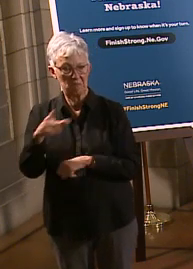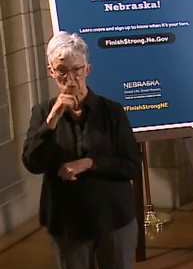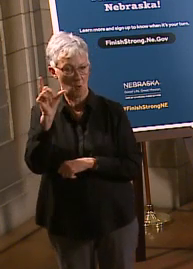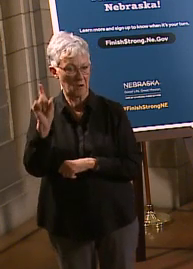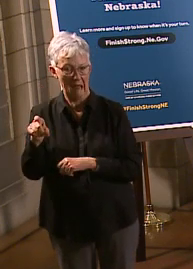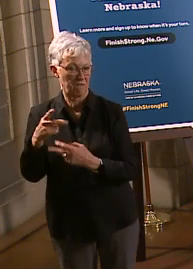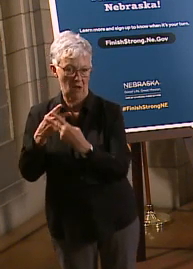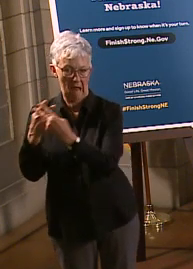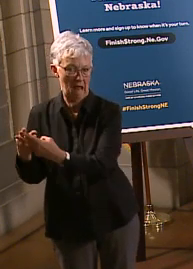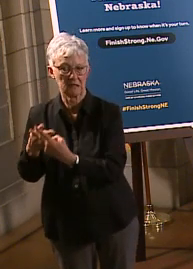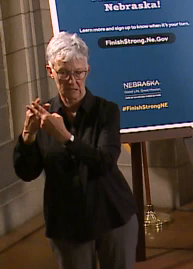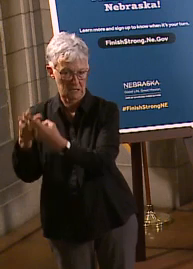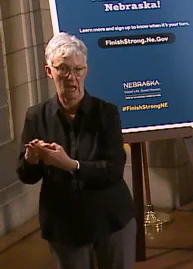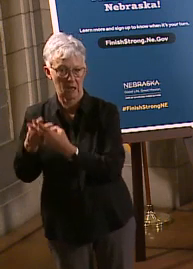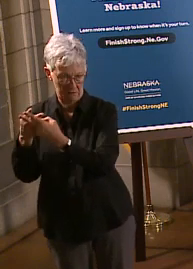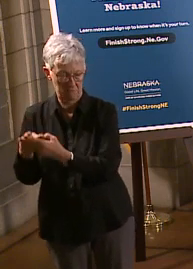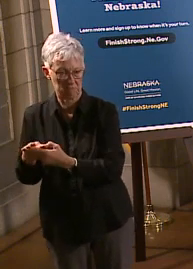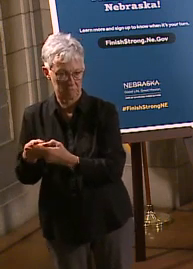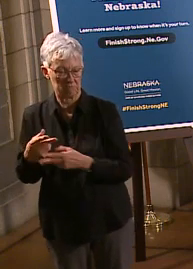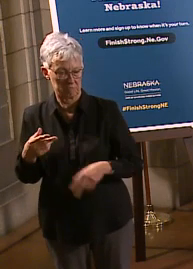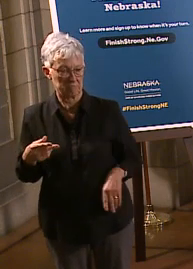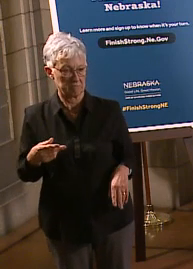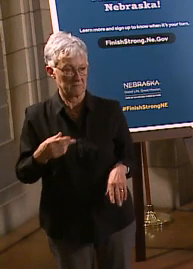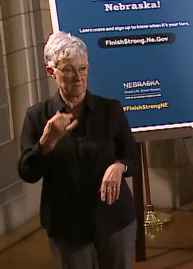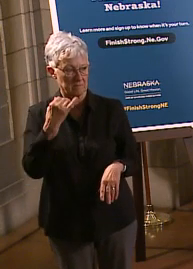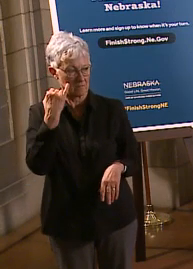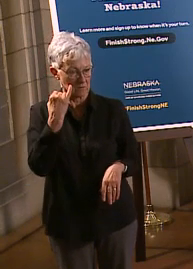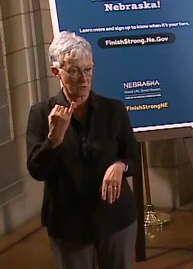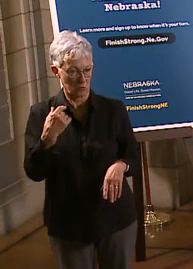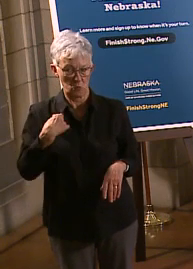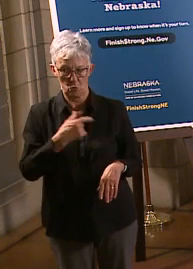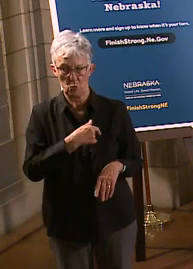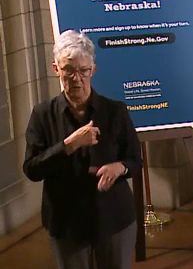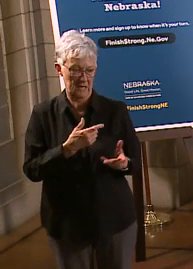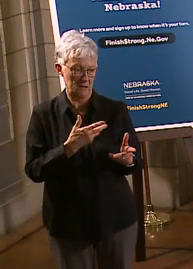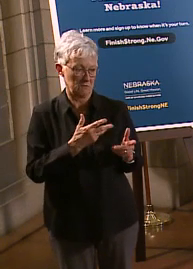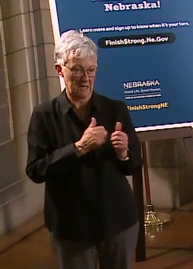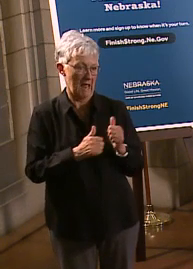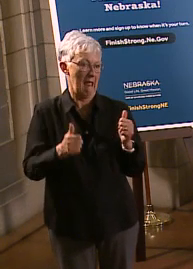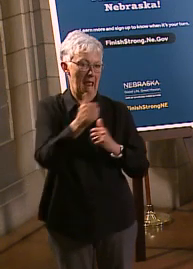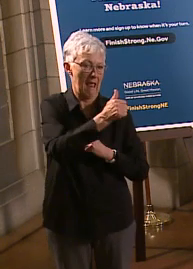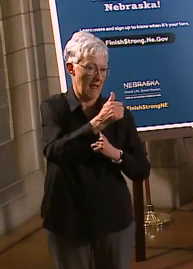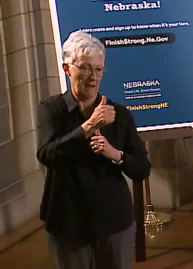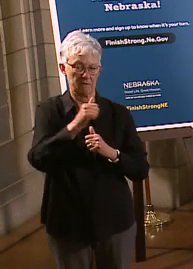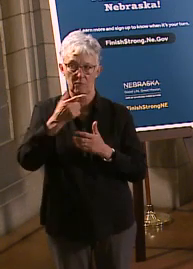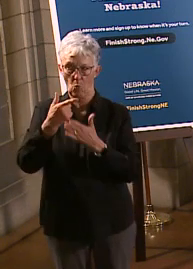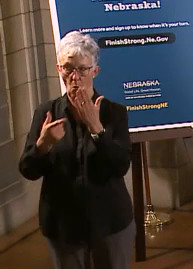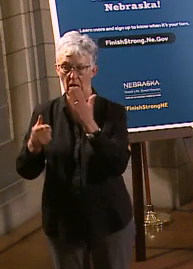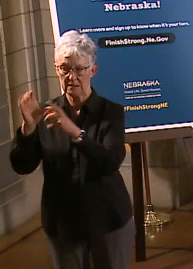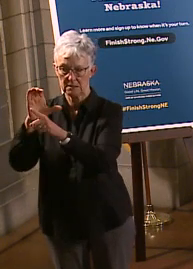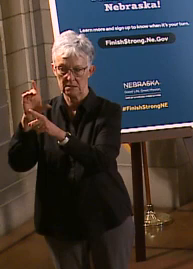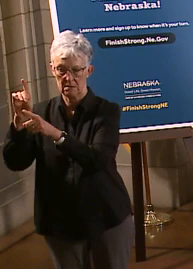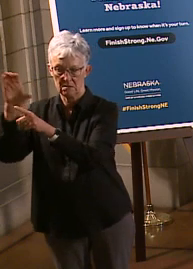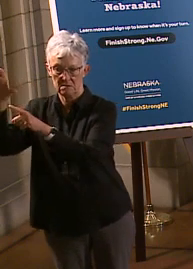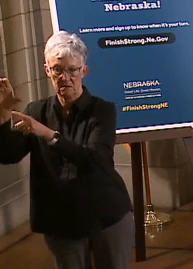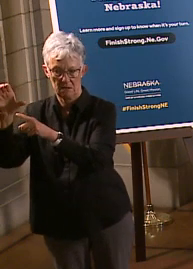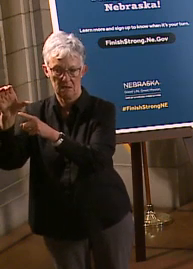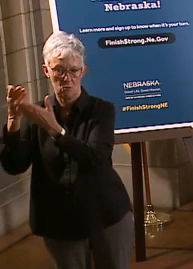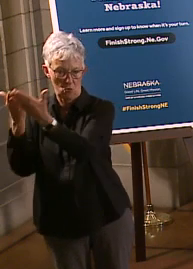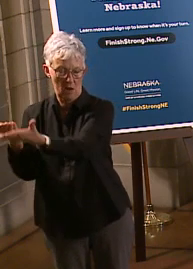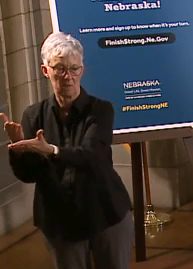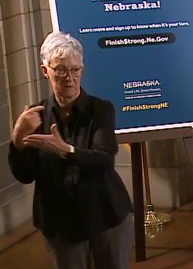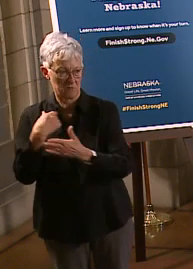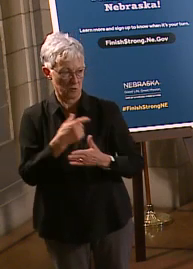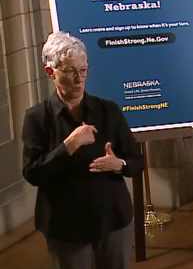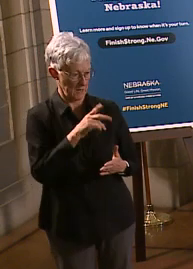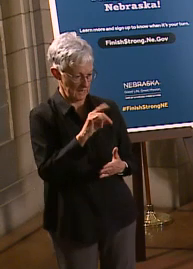if you had been vaccinated, you didn't have to quarantine if you got exposed. So we were actually ahead of the game, with regard to the CDC